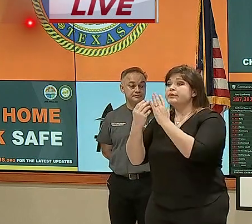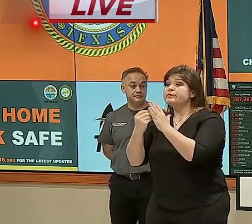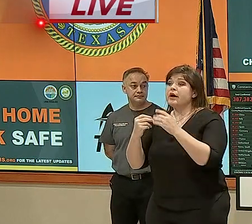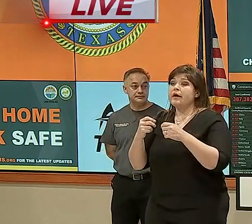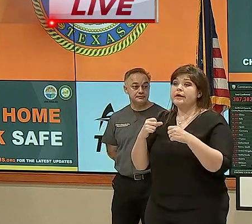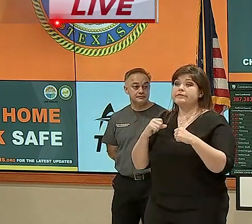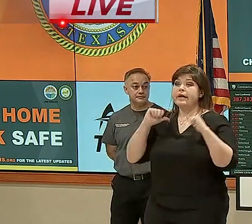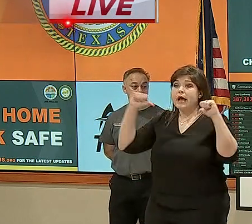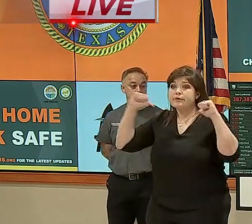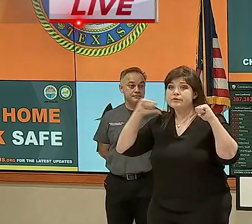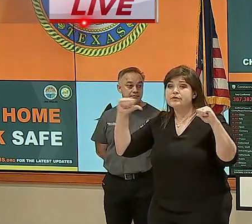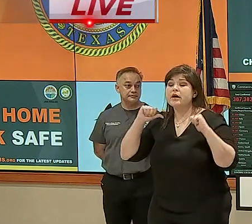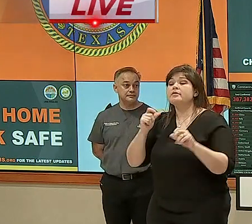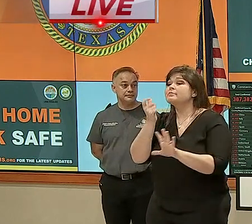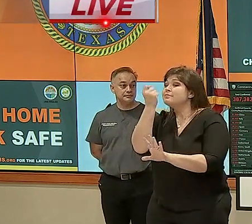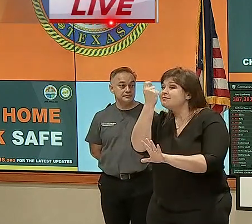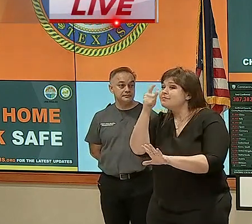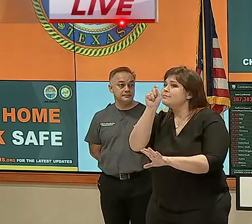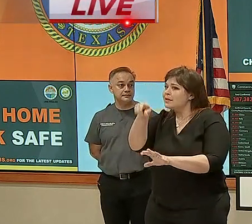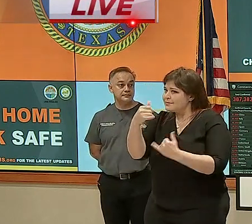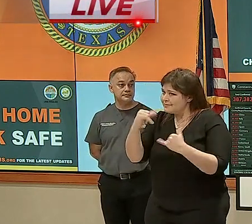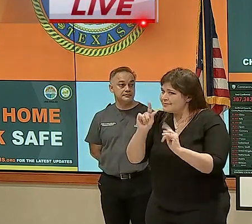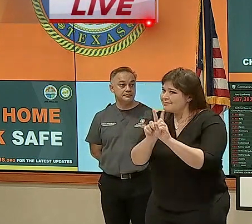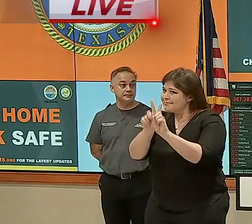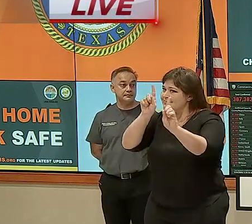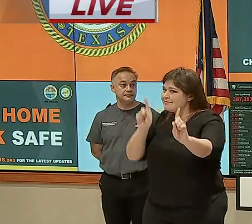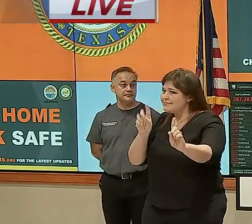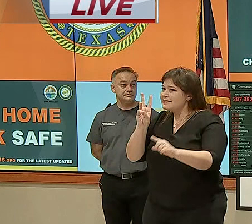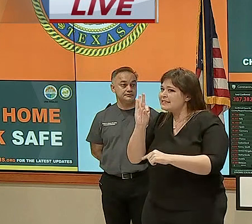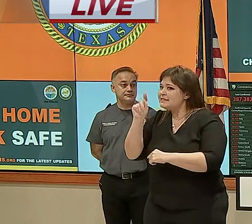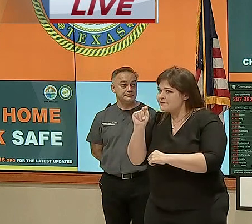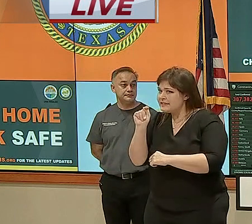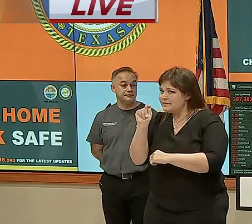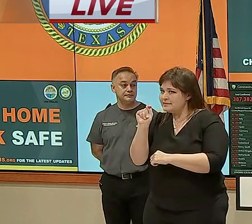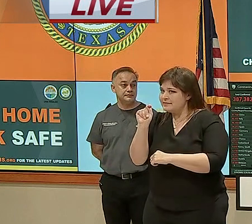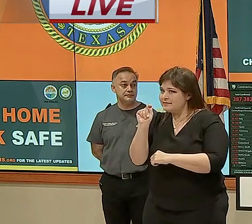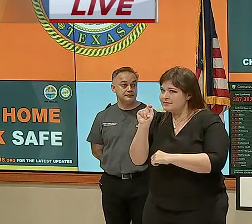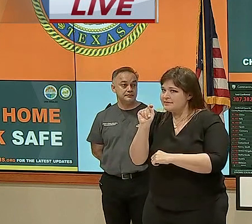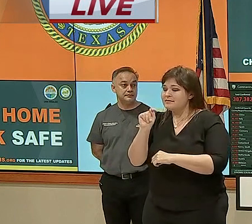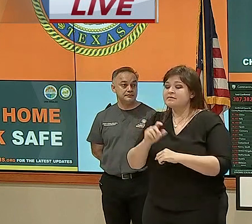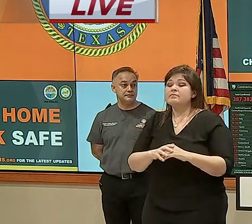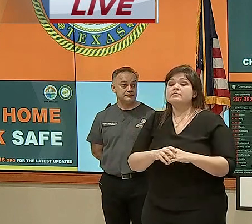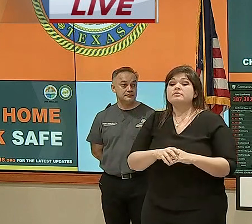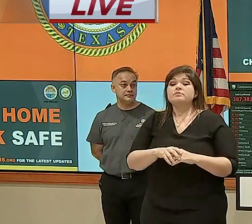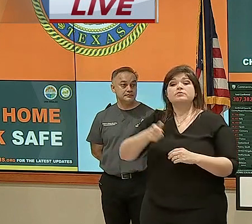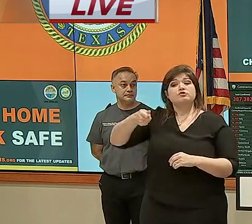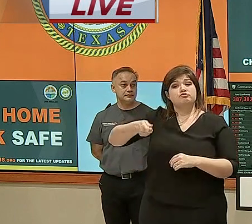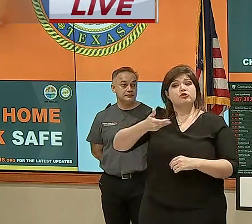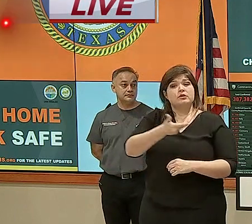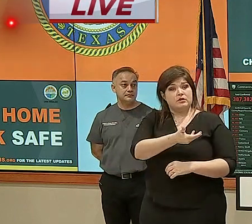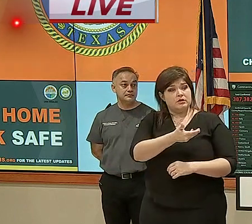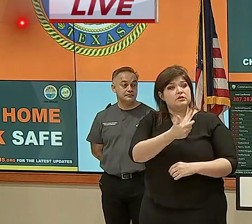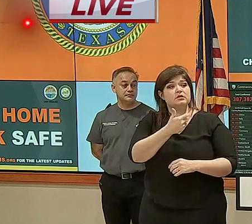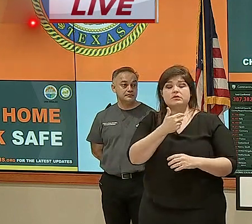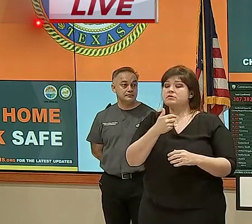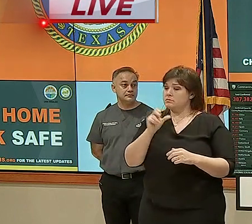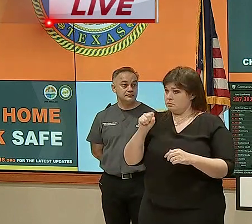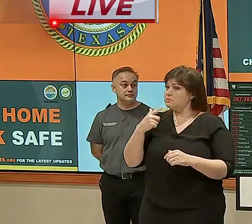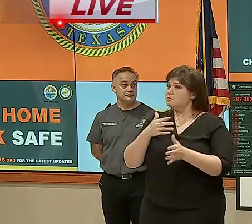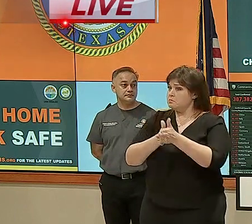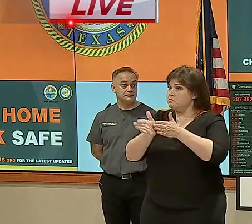and stay at least 6 feet away from other individuals. Now, Judge Hidalgo indicated that we are keeping the parks